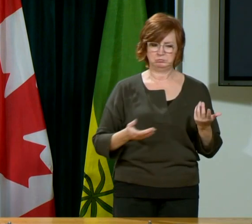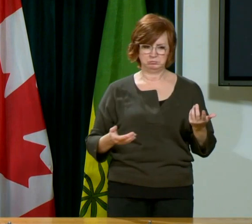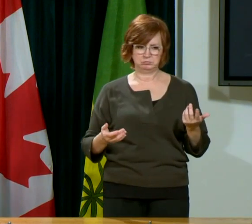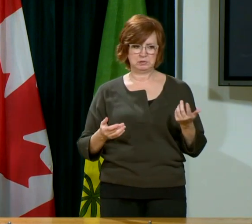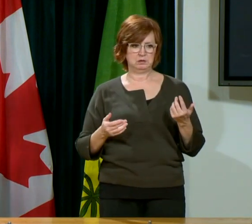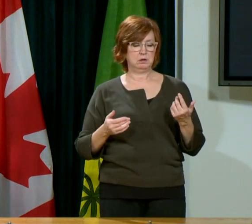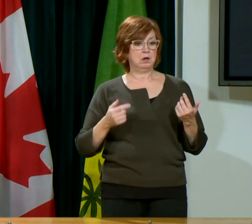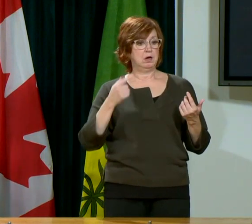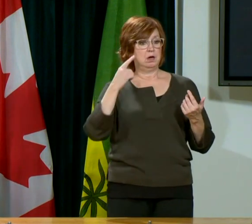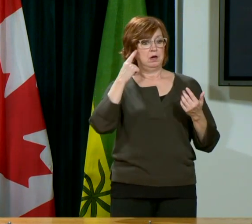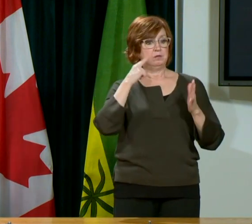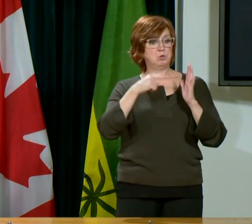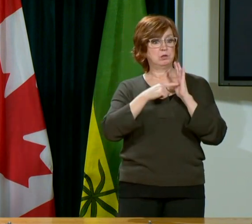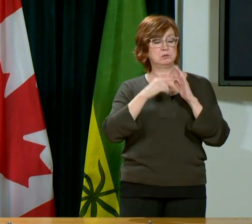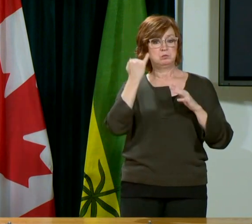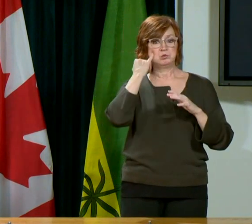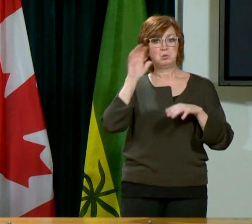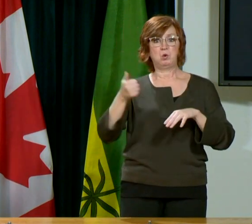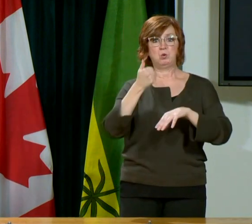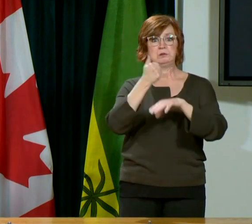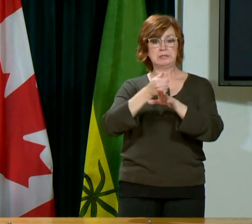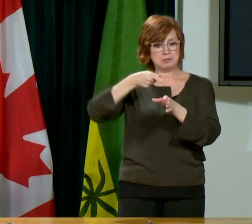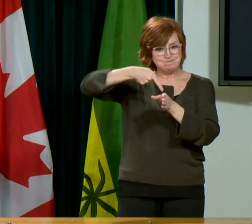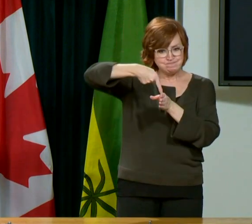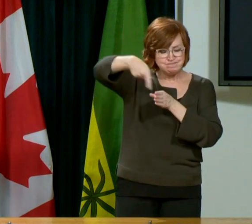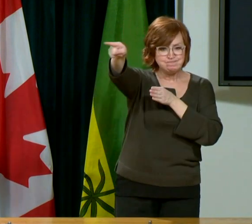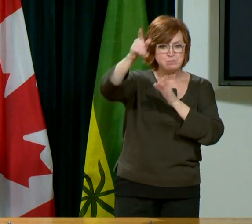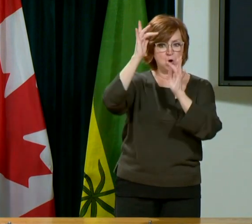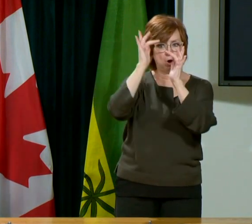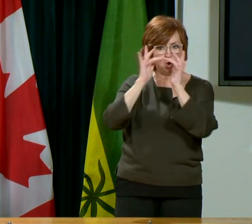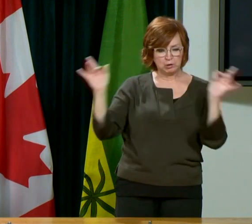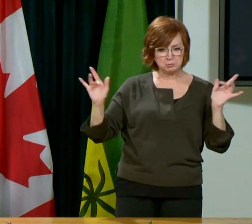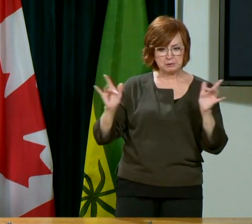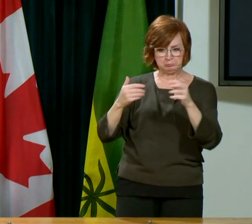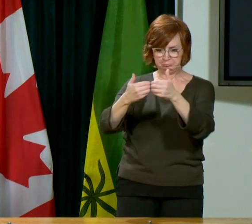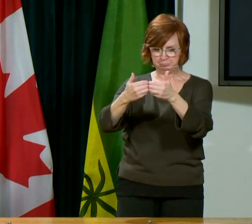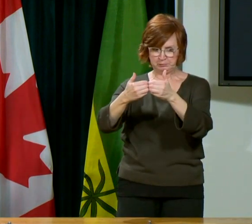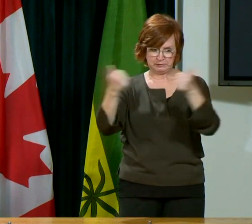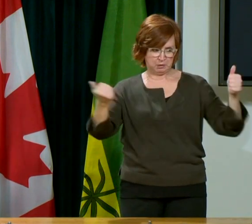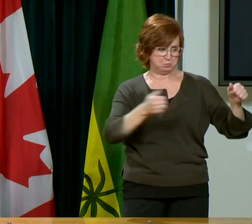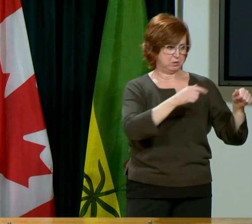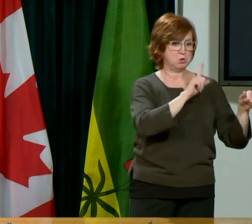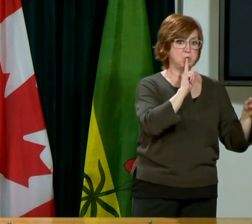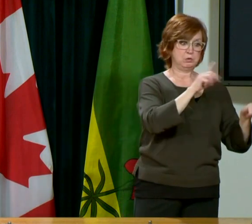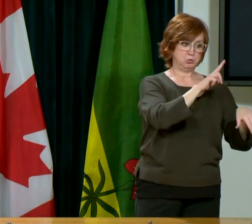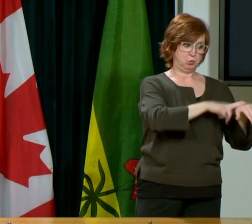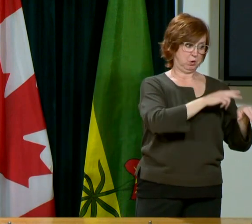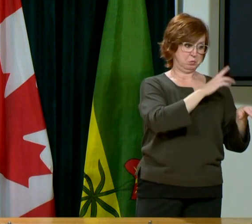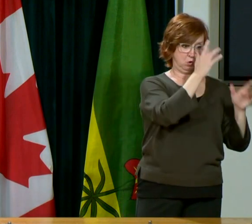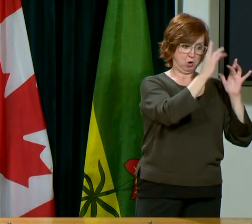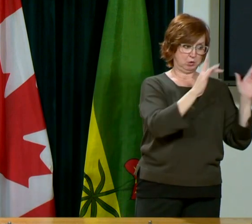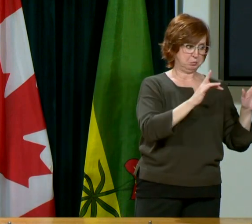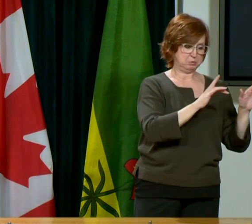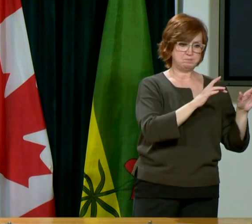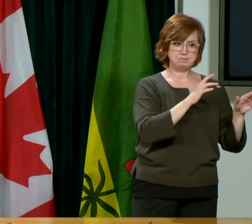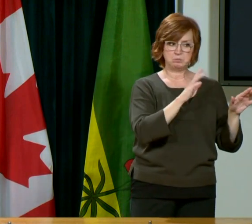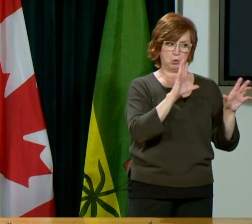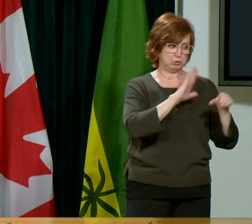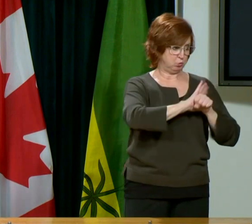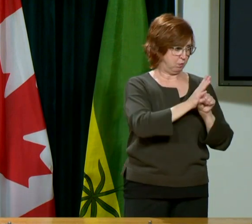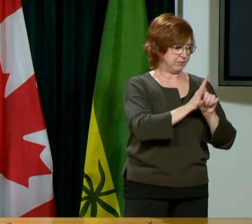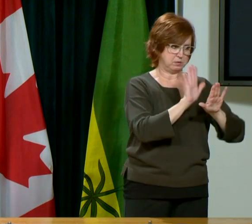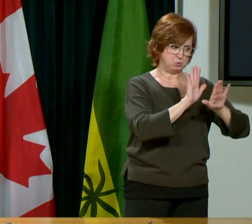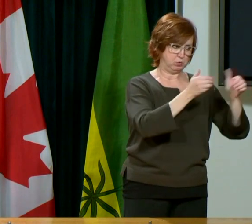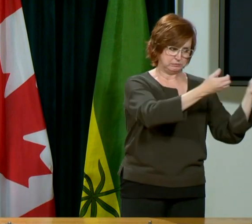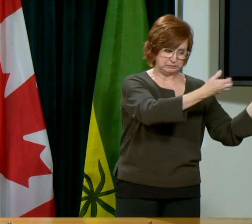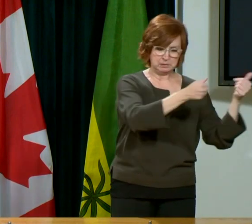hospital would not be an insignificant cost because of the equipment and the other services that would have to be put into that facility to